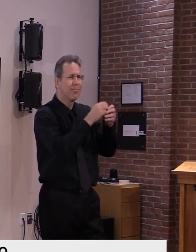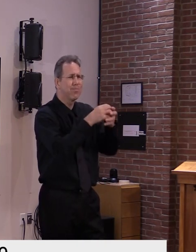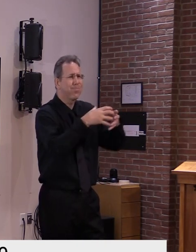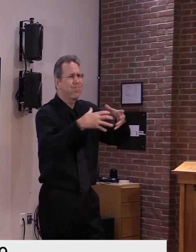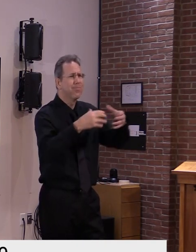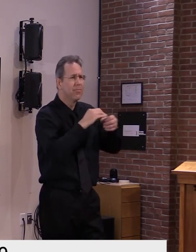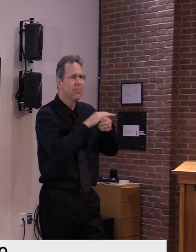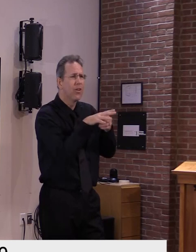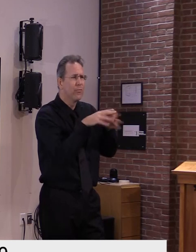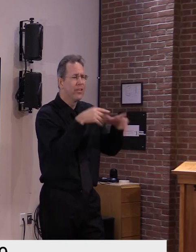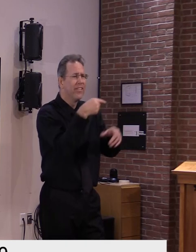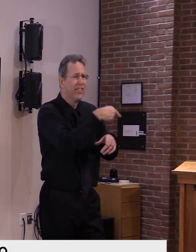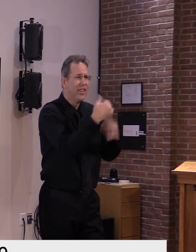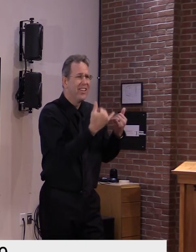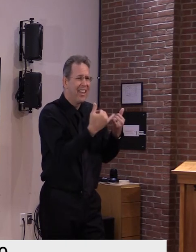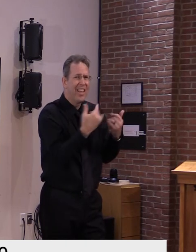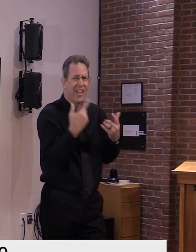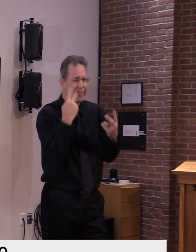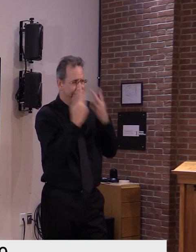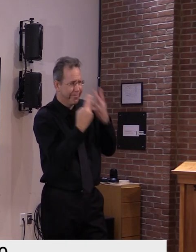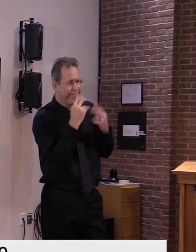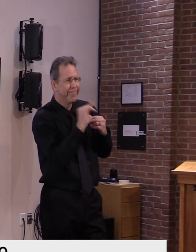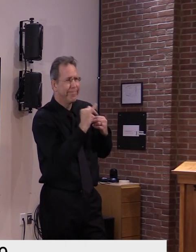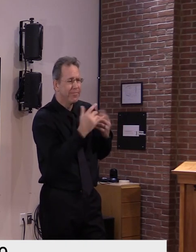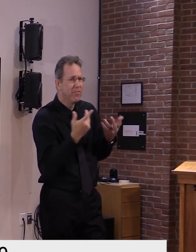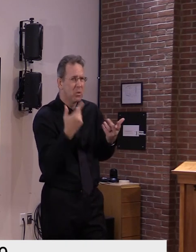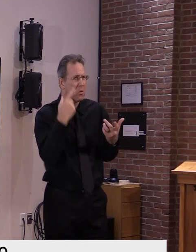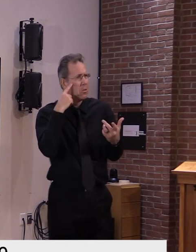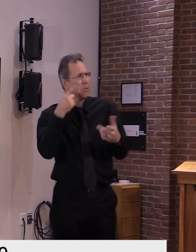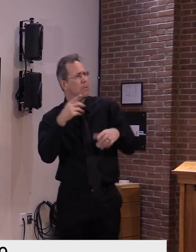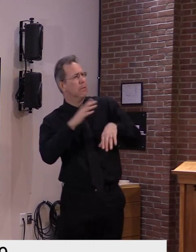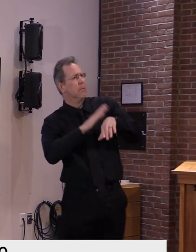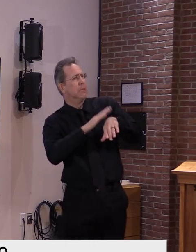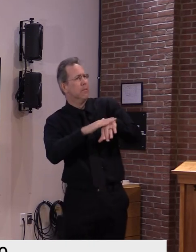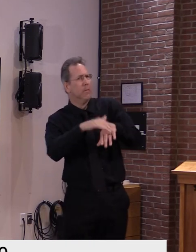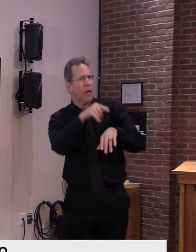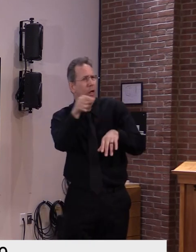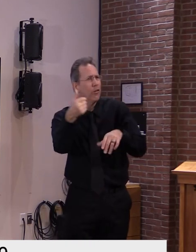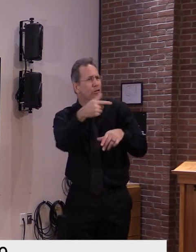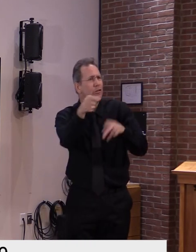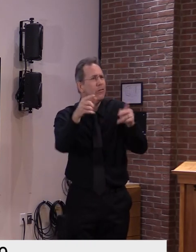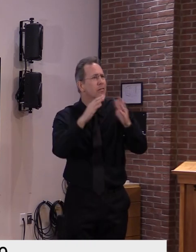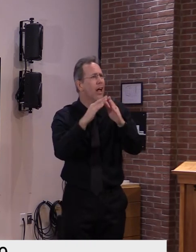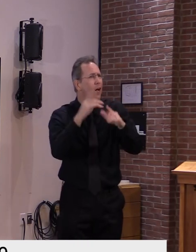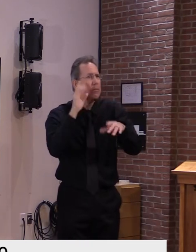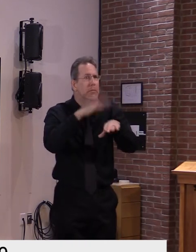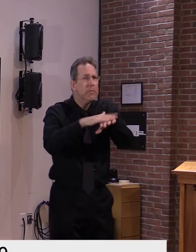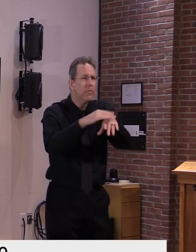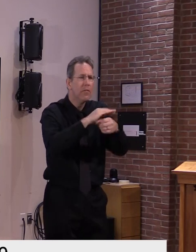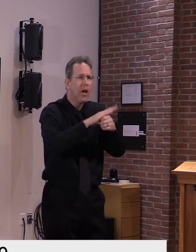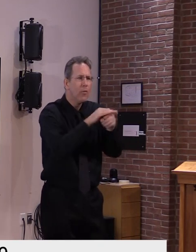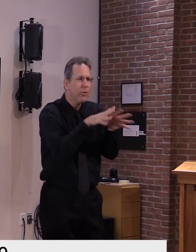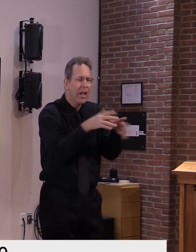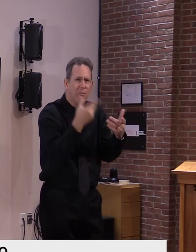I'll let Dr. Levine comment first, and then possibly Secretary Smith.